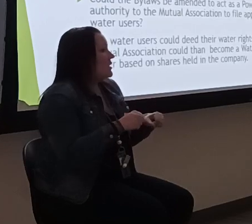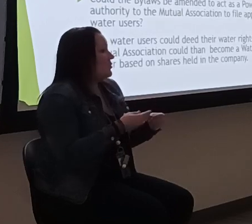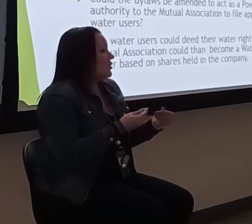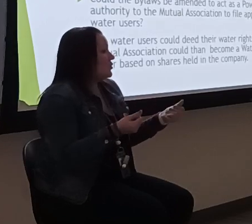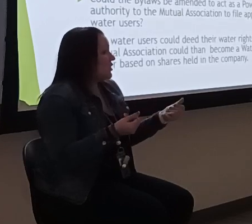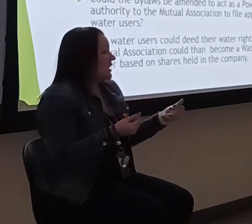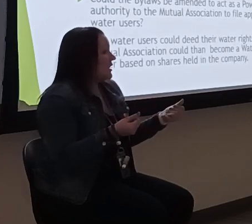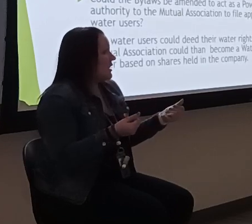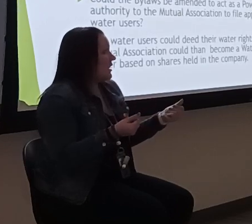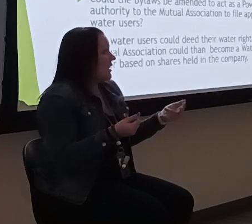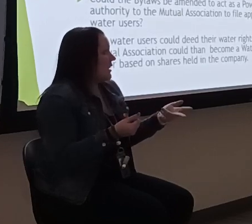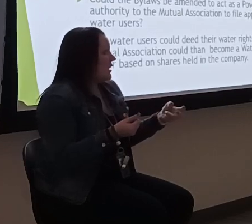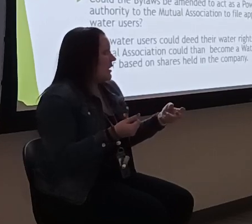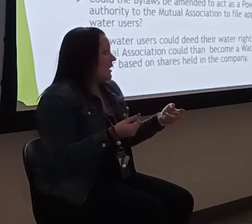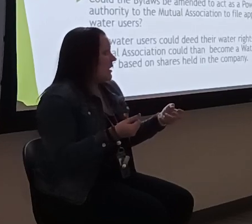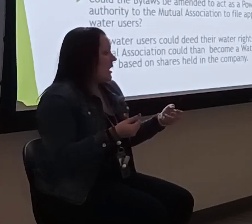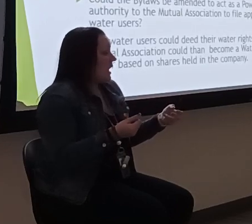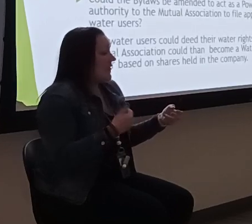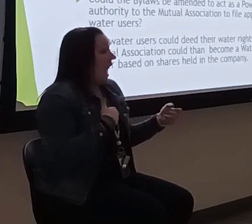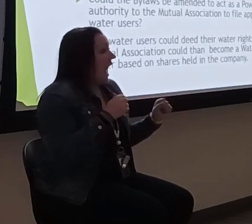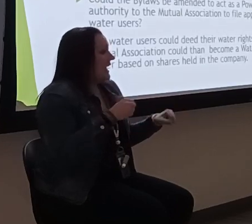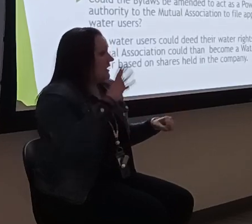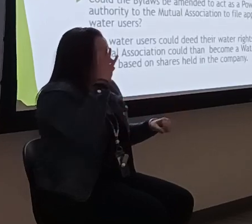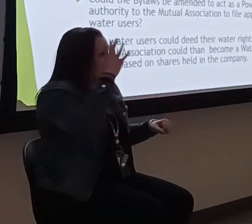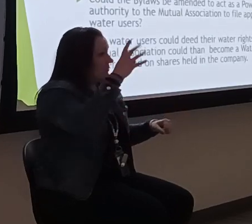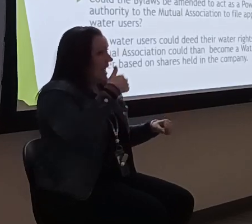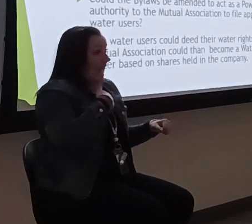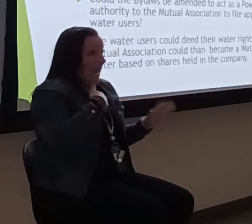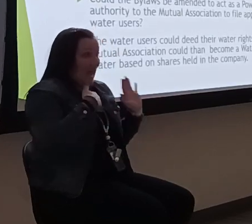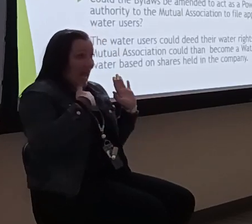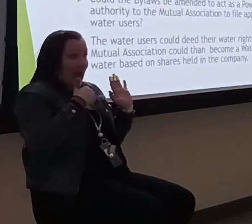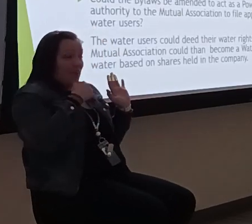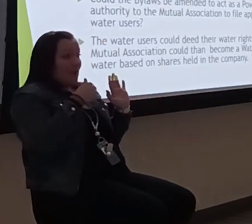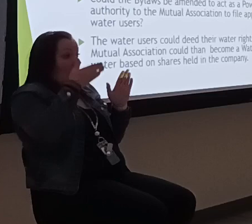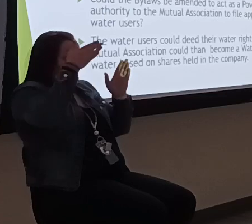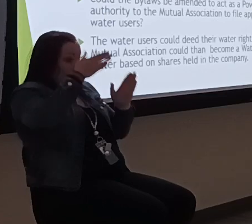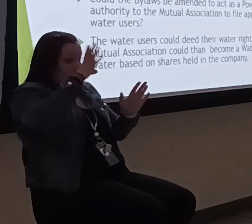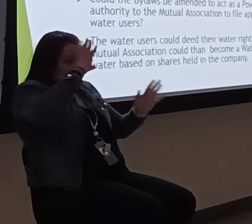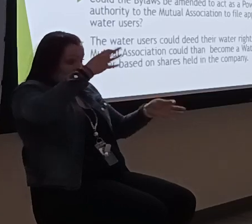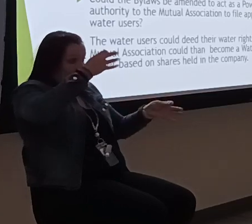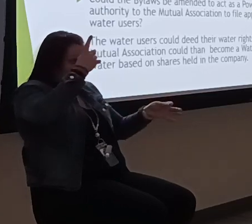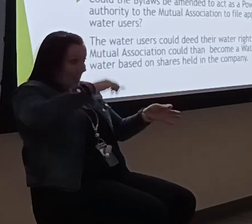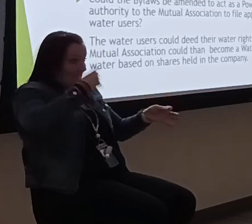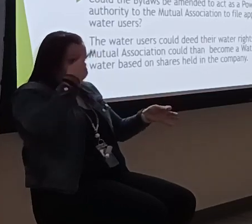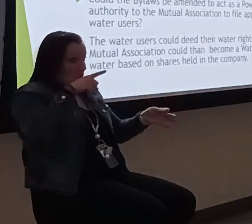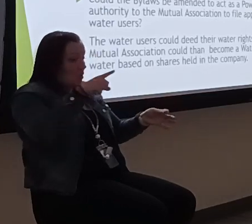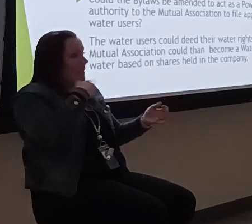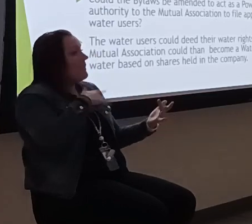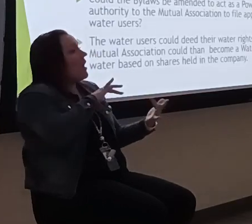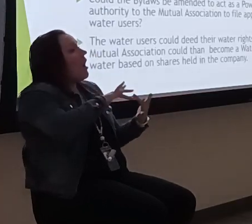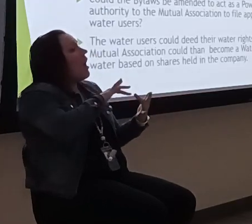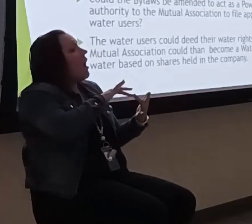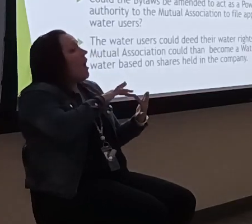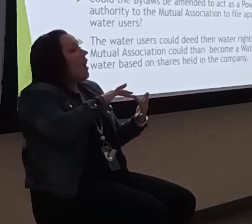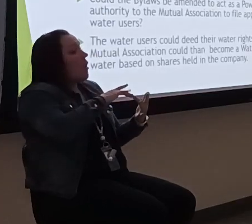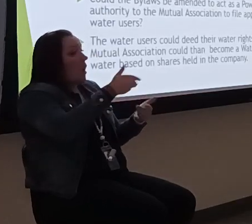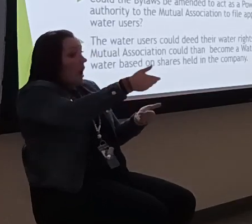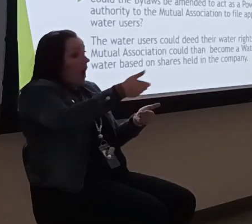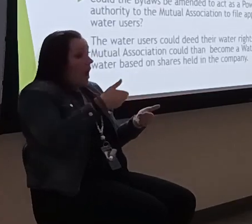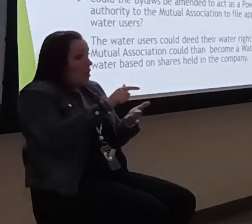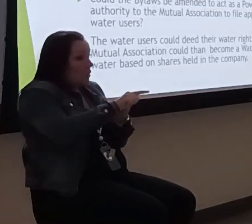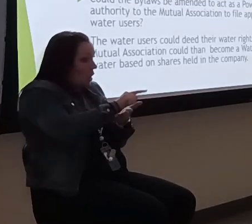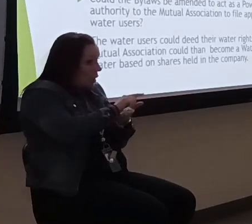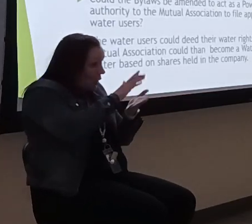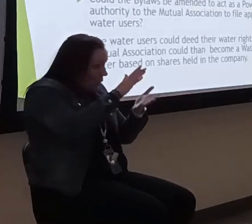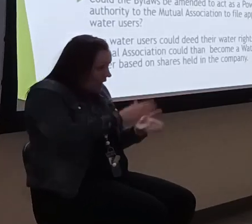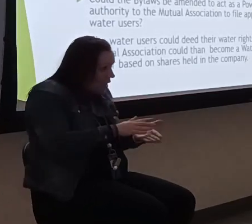solutions I could come up with. I'm not the smartest person on the planet. You might want to contact or hire an attorney